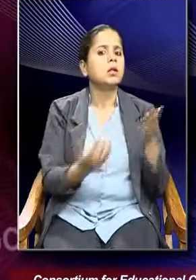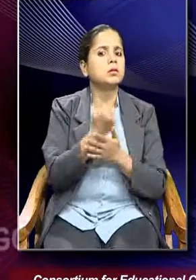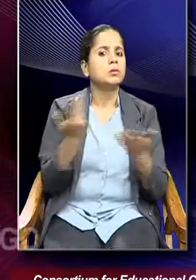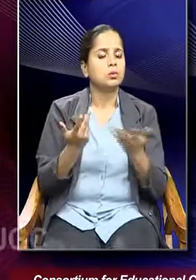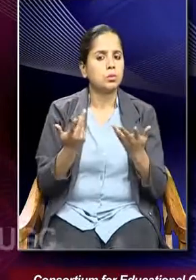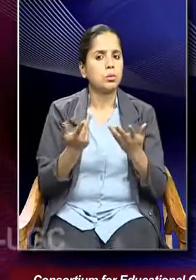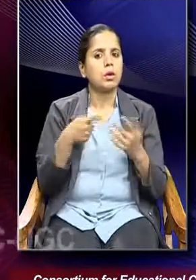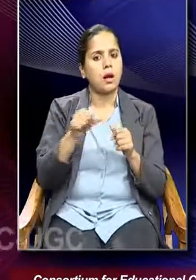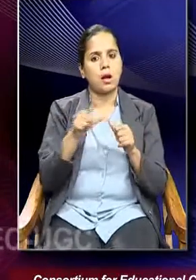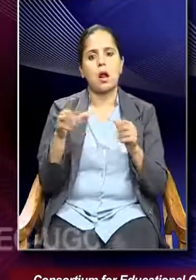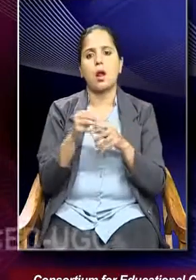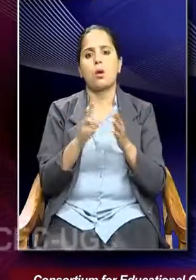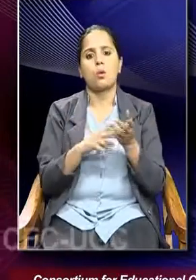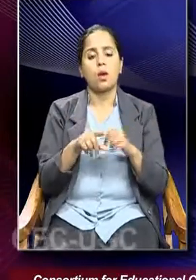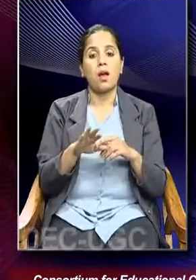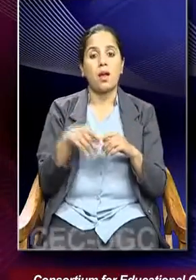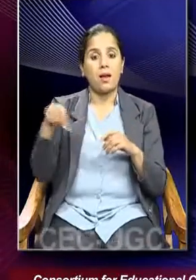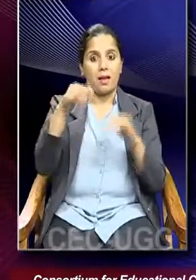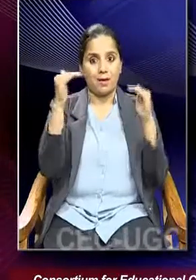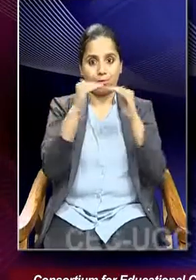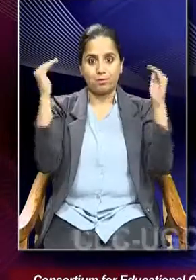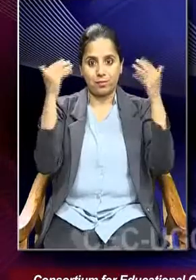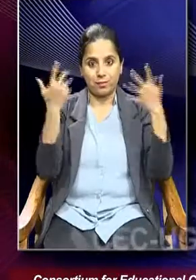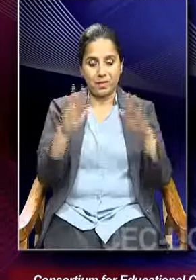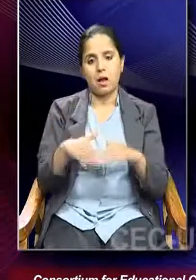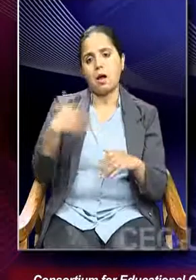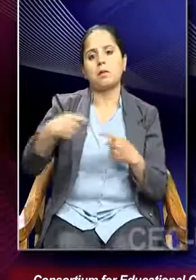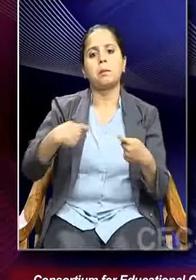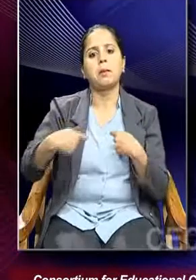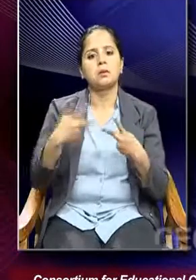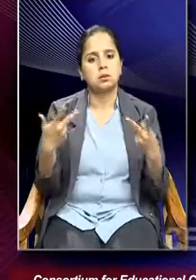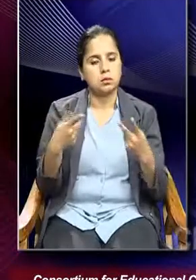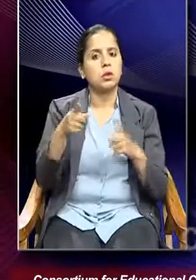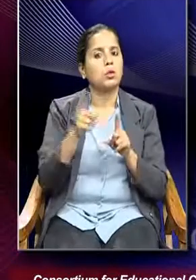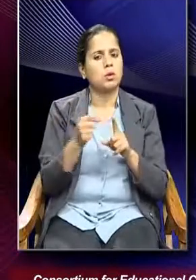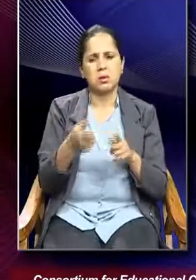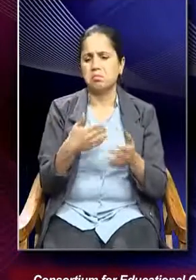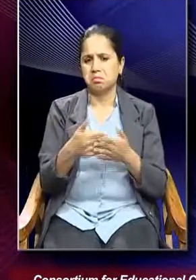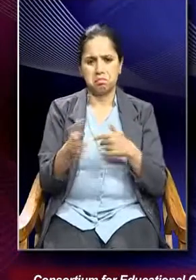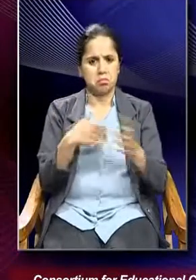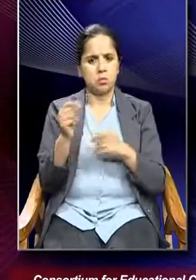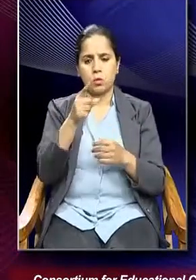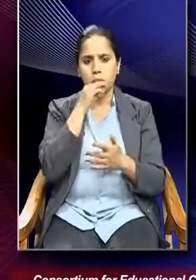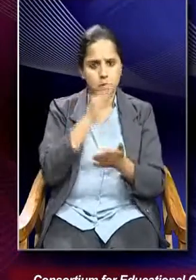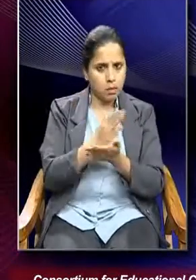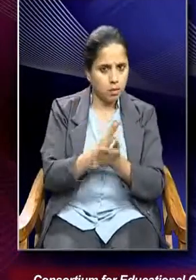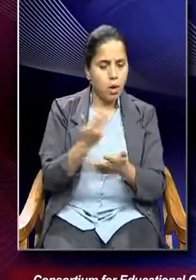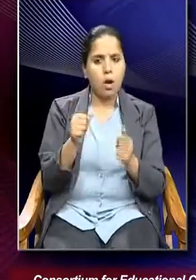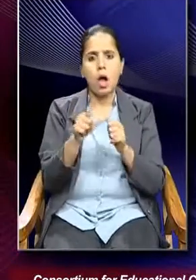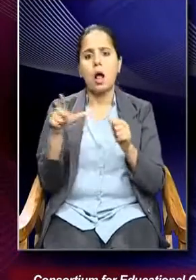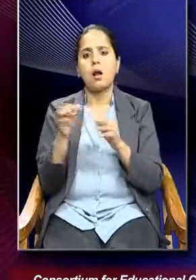the allocation in the equilibrium after trading. So it doesn't matter how the permits, or you can say allowances,